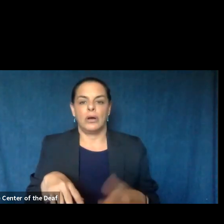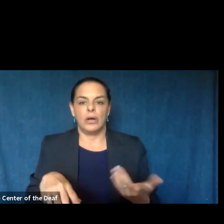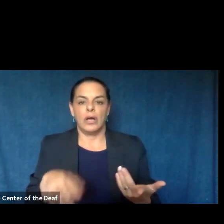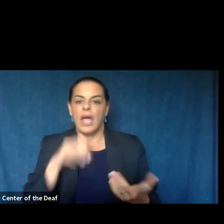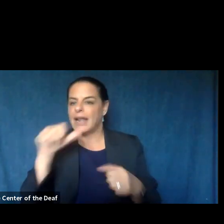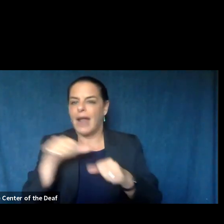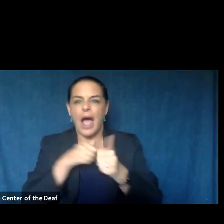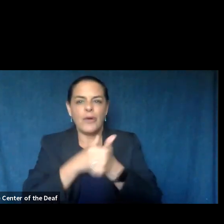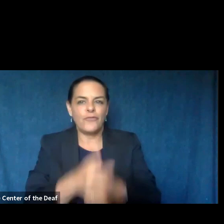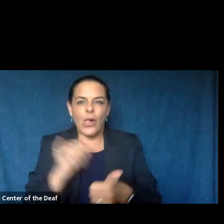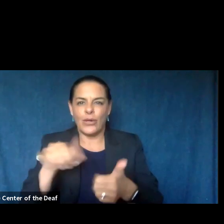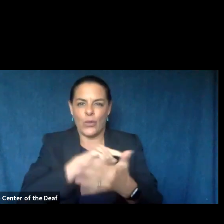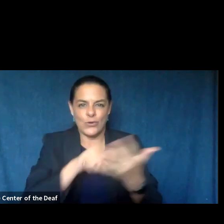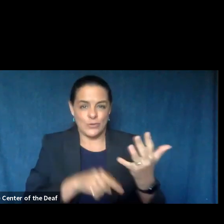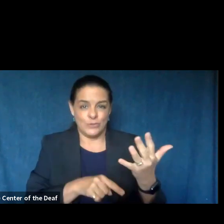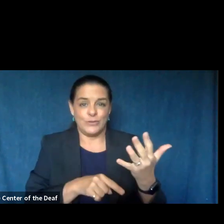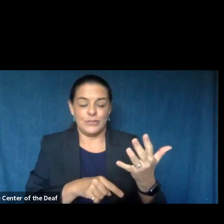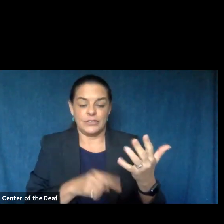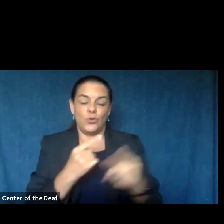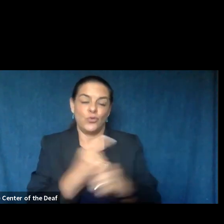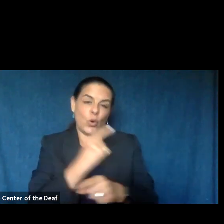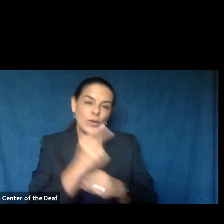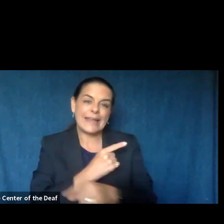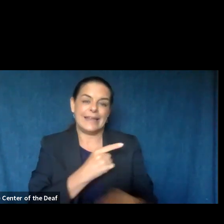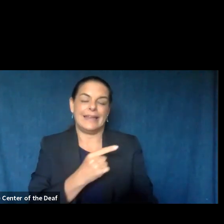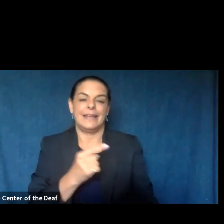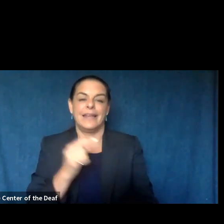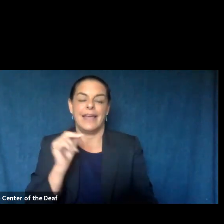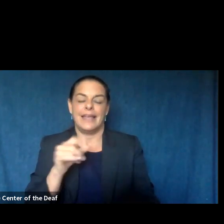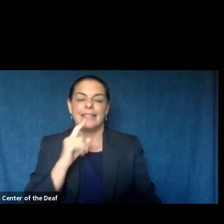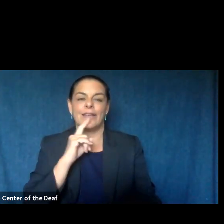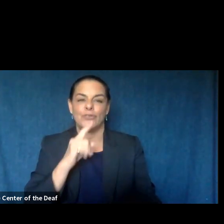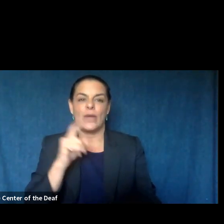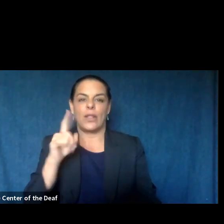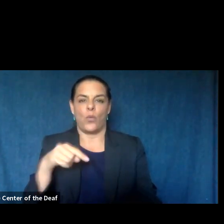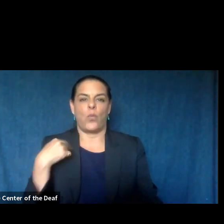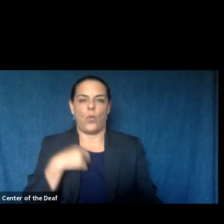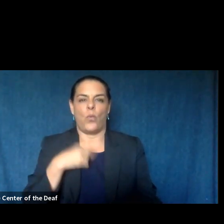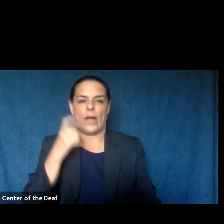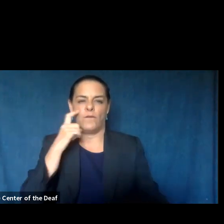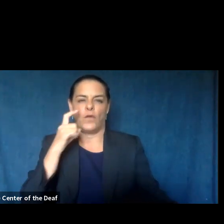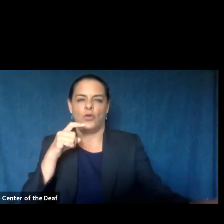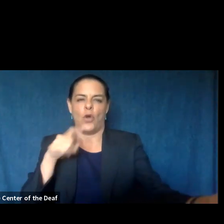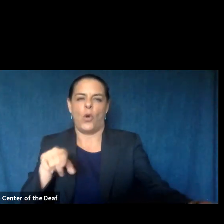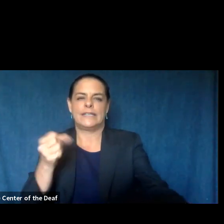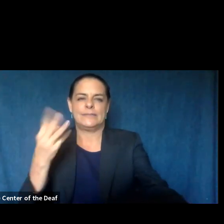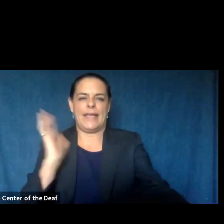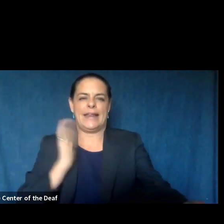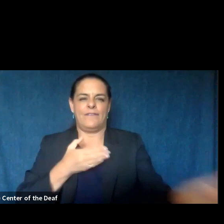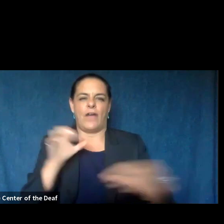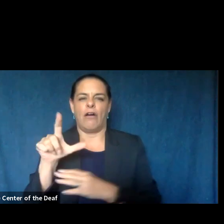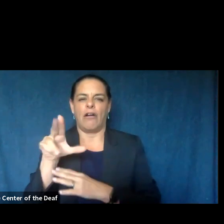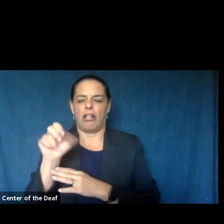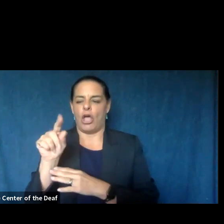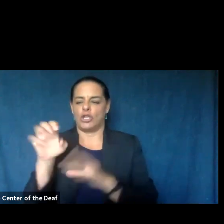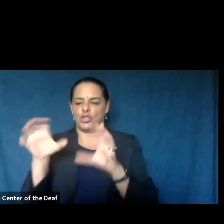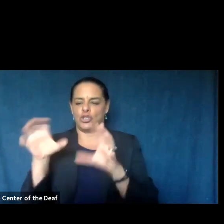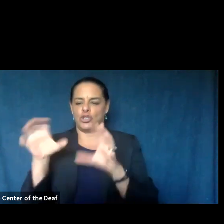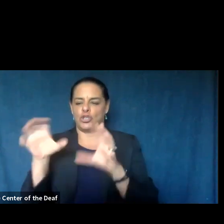the 5 core actions routinely. That's really where we're seeing a lot of our clusters, as we've talked about